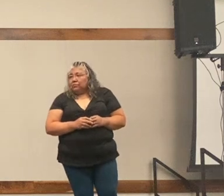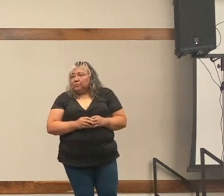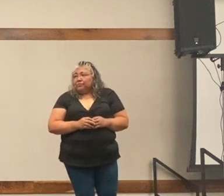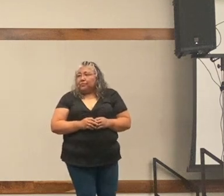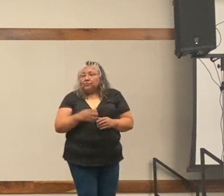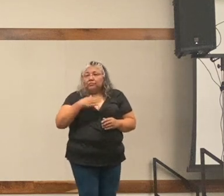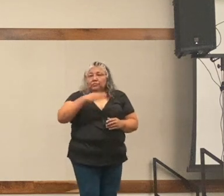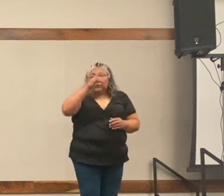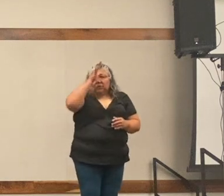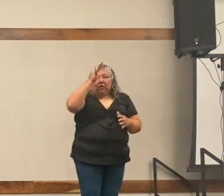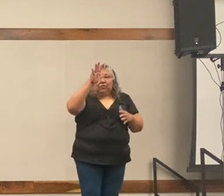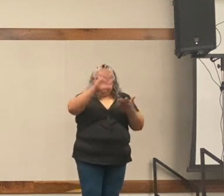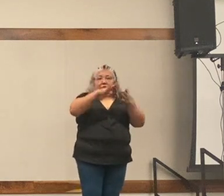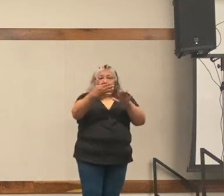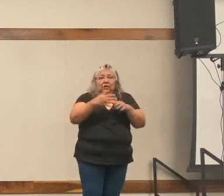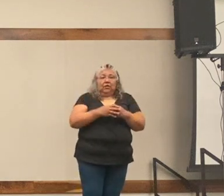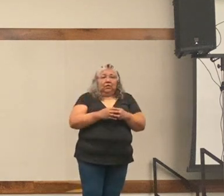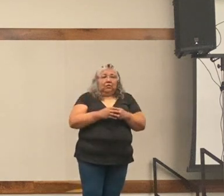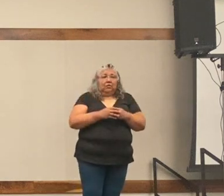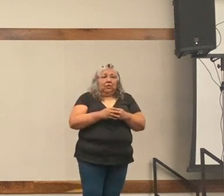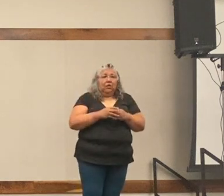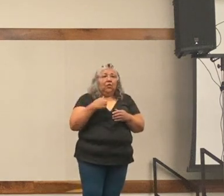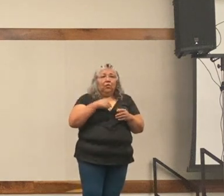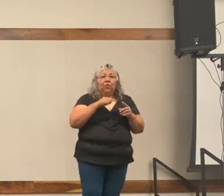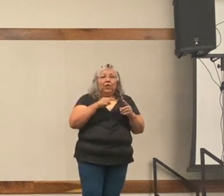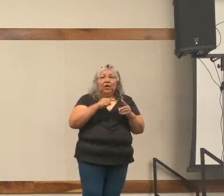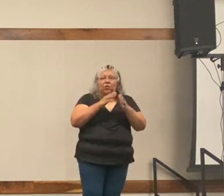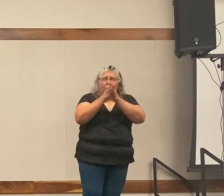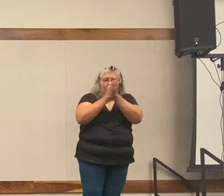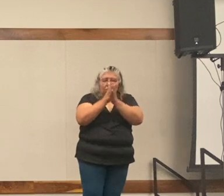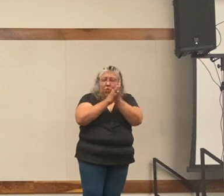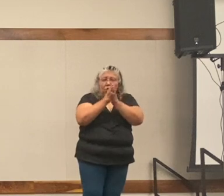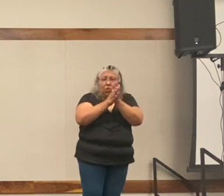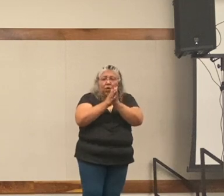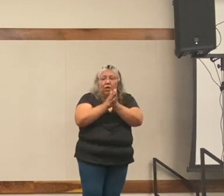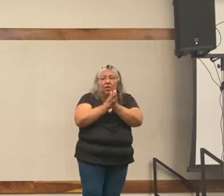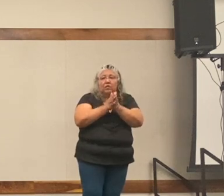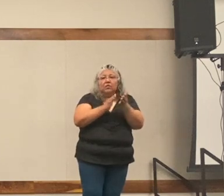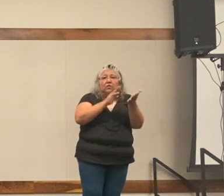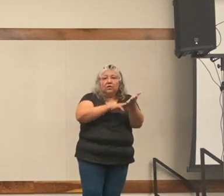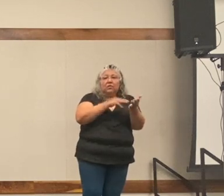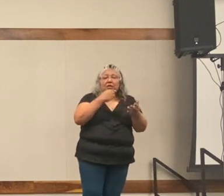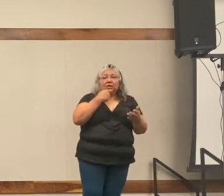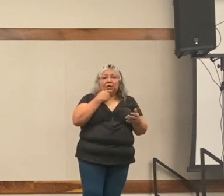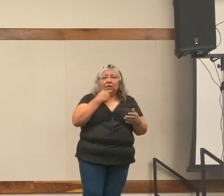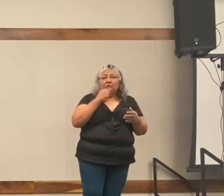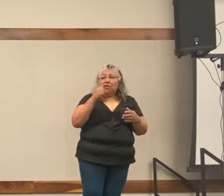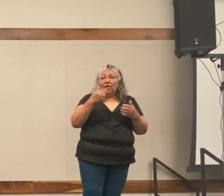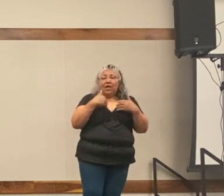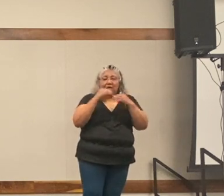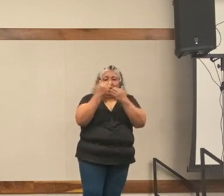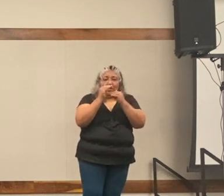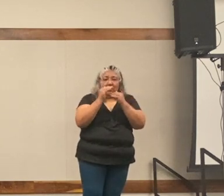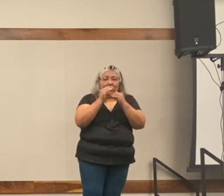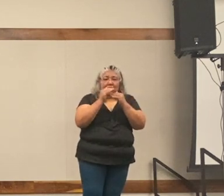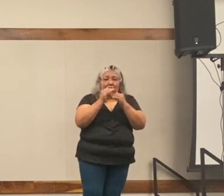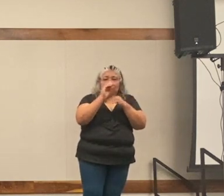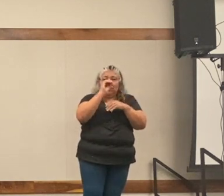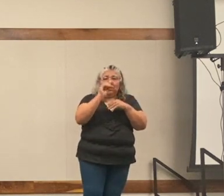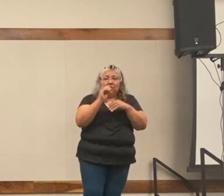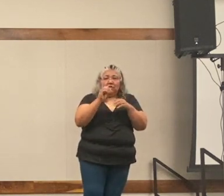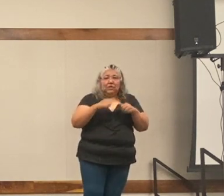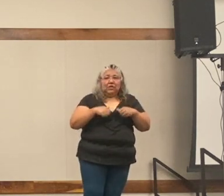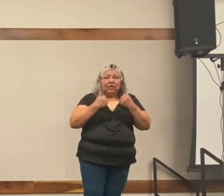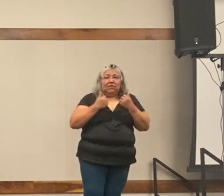Because when my father died, we went after him. When the doctor said, Jason, he's only got this amount of percentage left